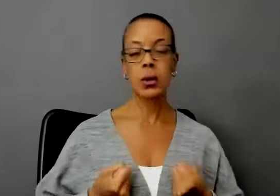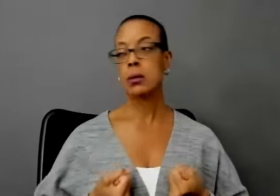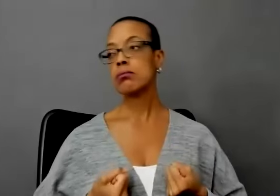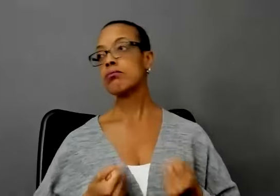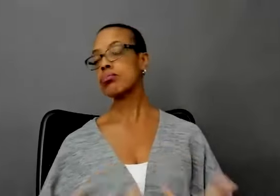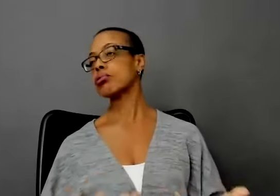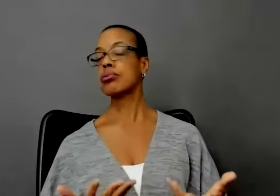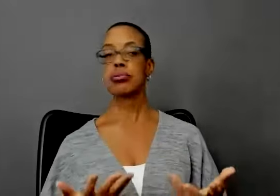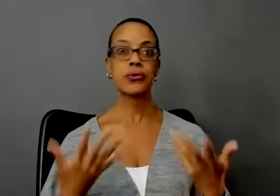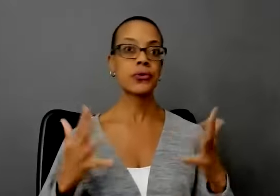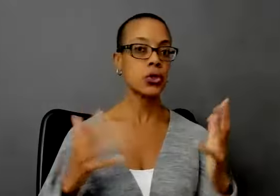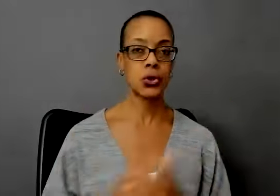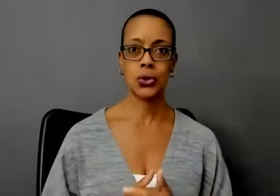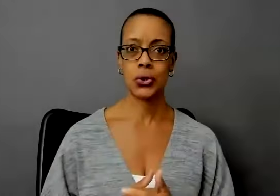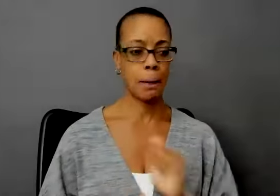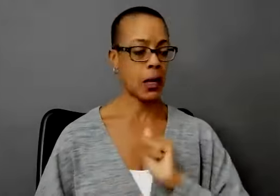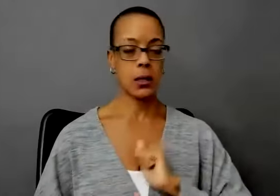felt like a shell of myself.